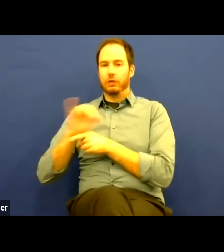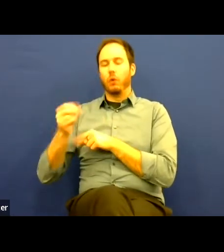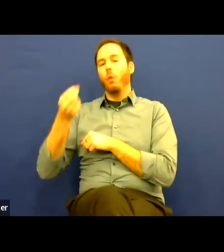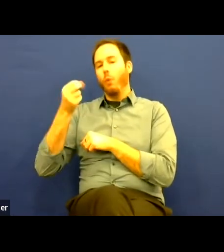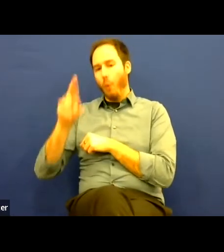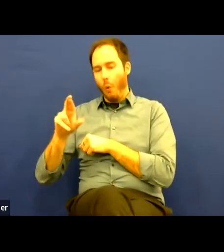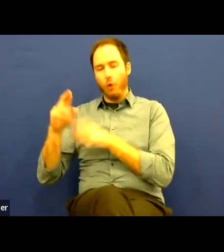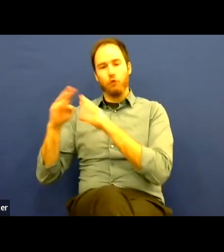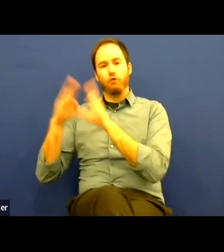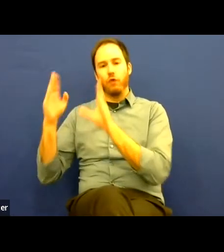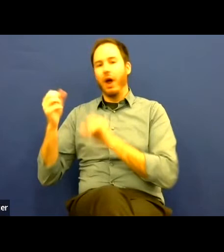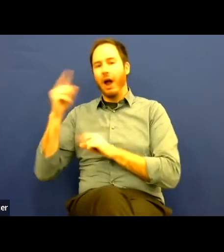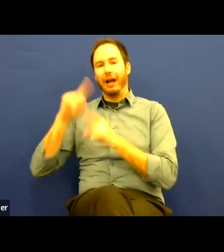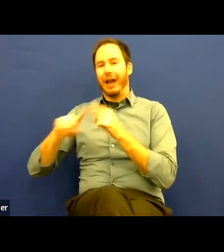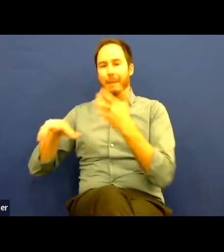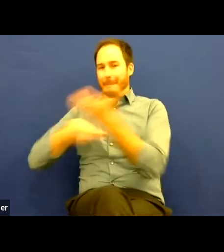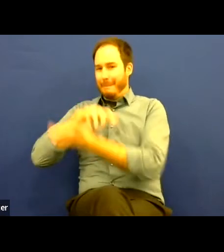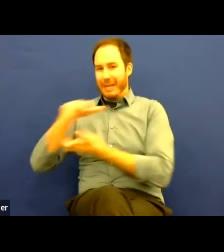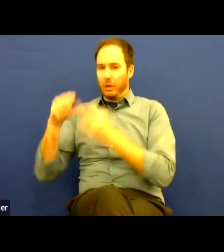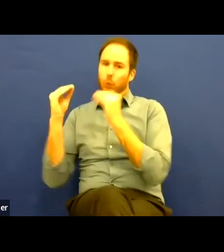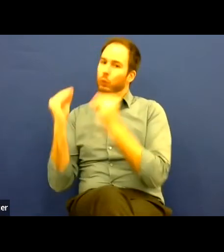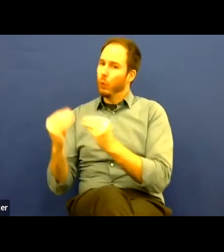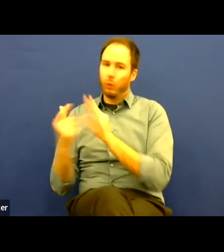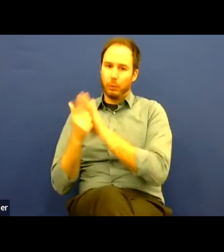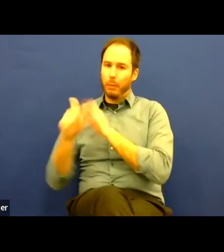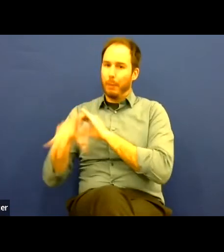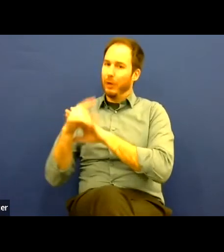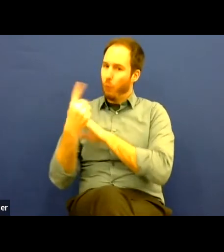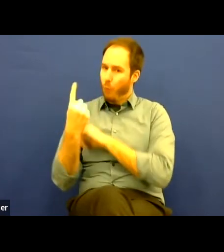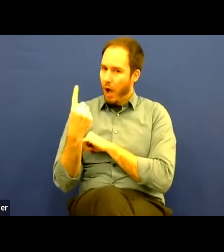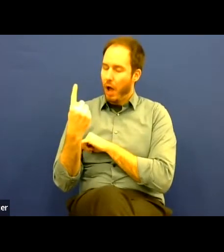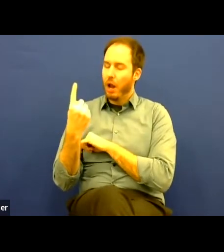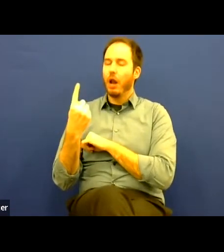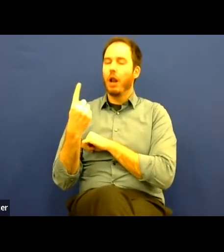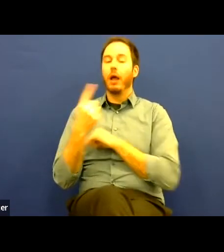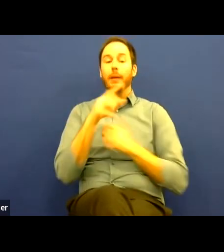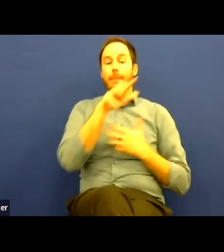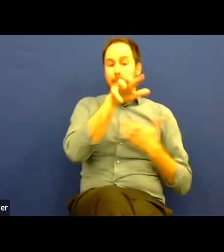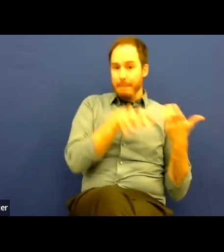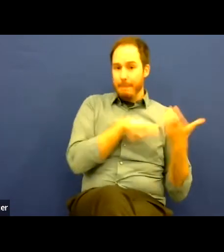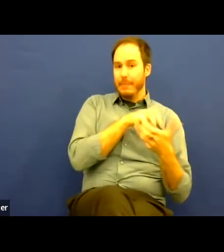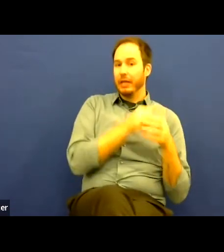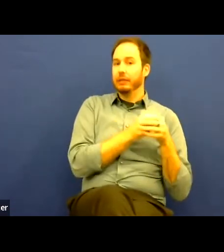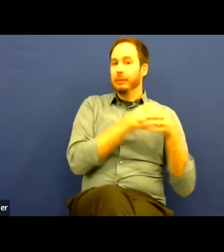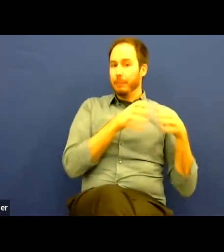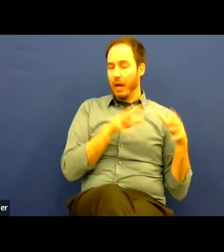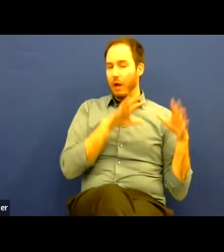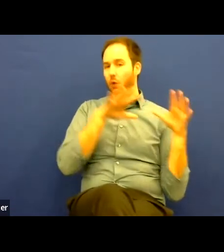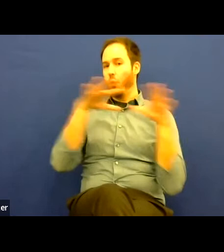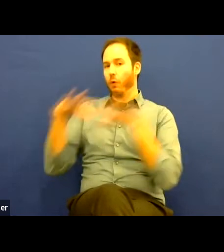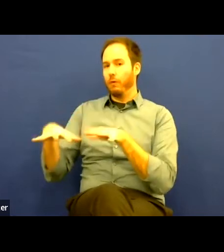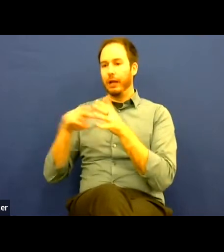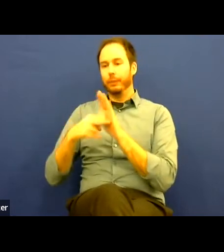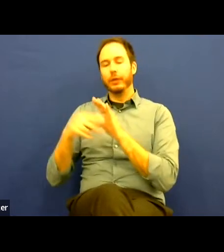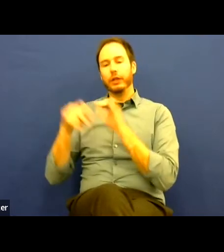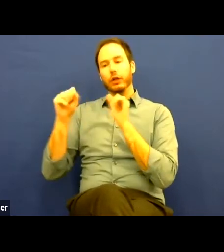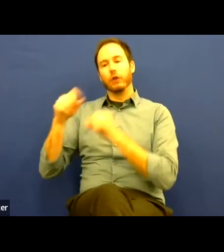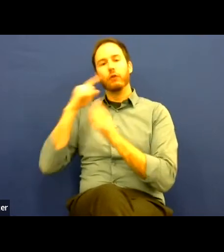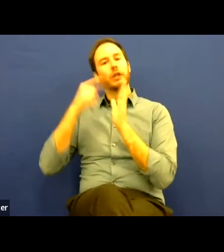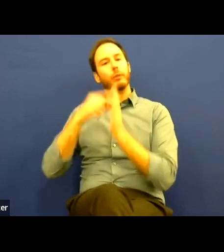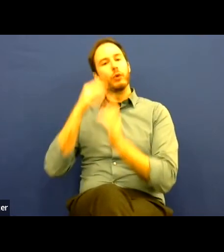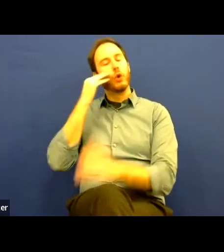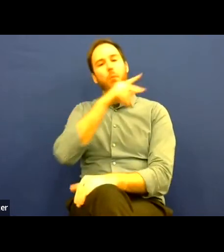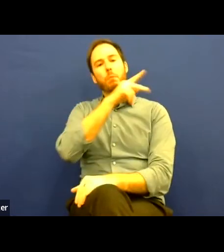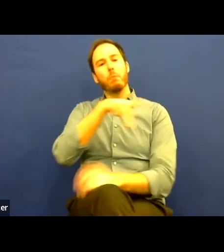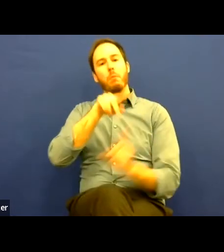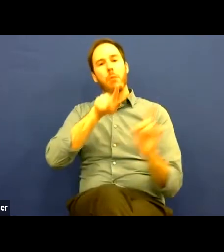I can have residential. I can't have a mix of them. Okay, A mixed use allows you to, so for instance, Park Point's a